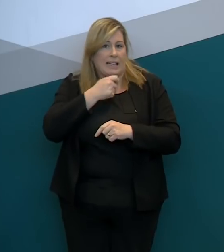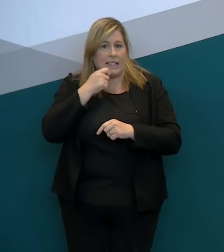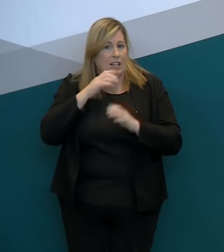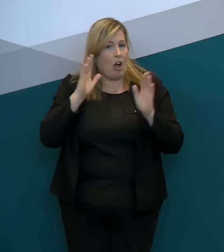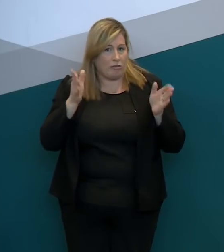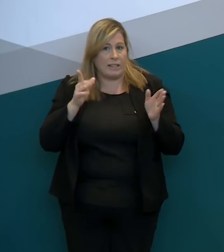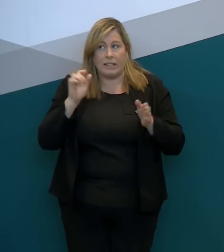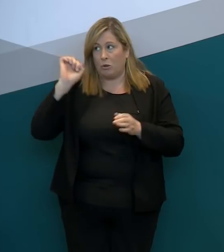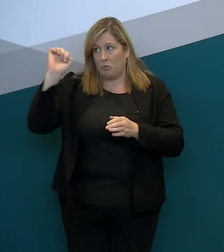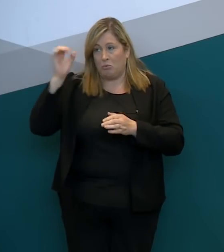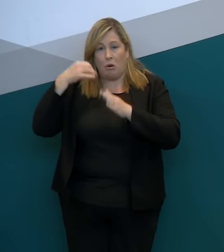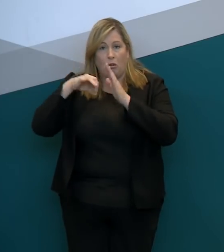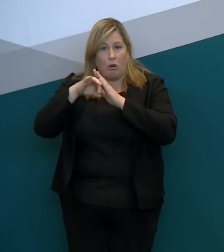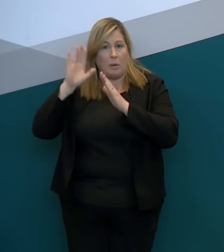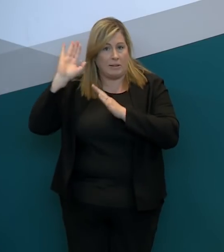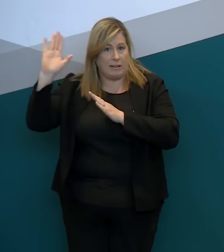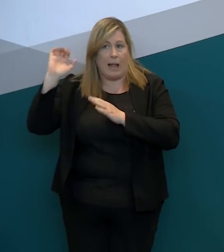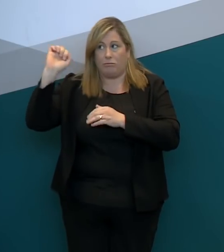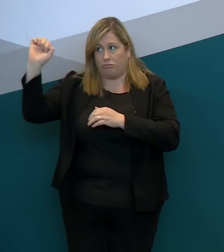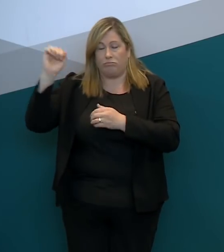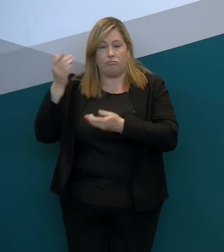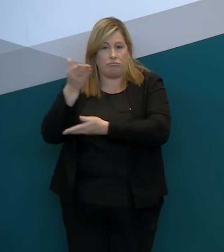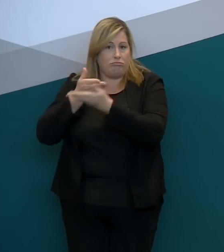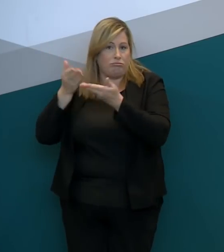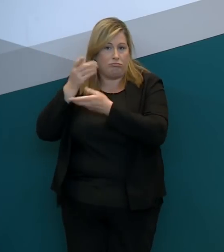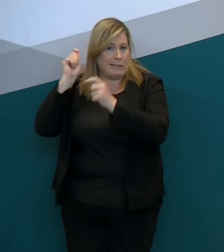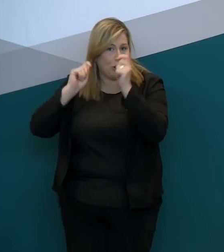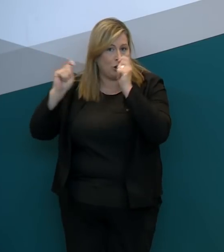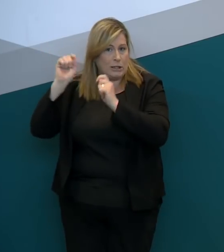under consideration by government.